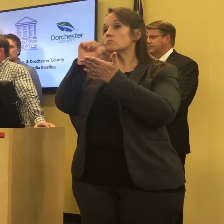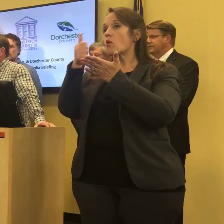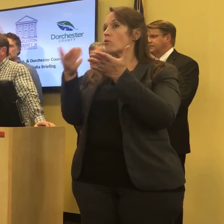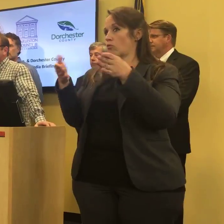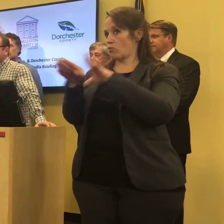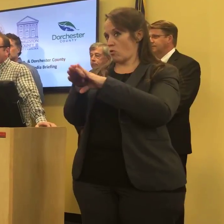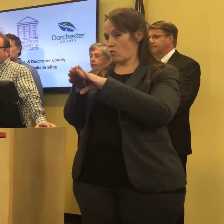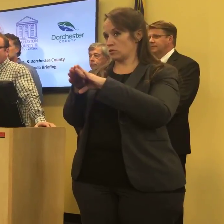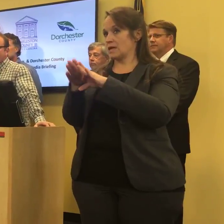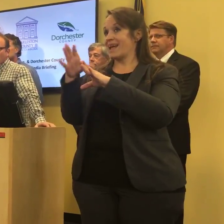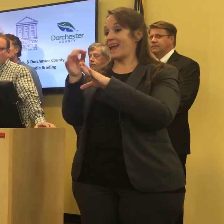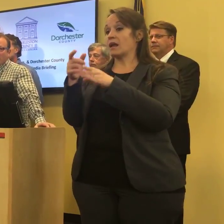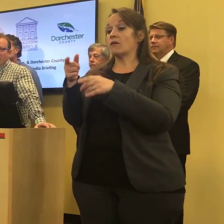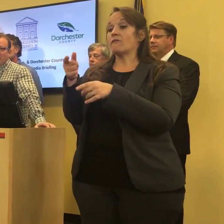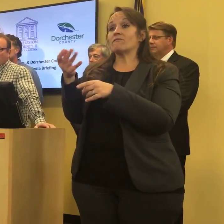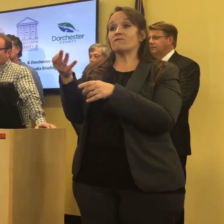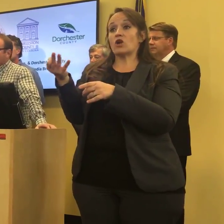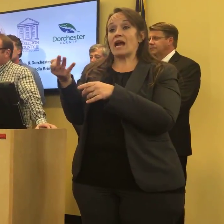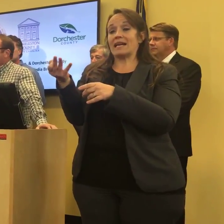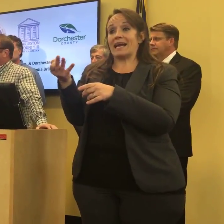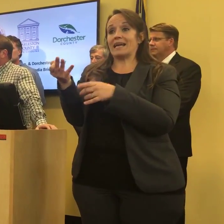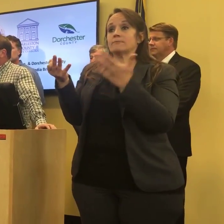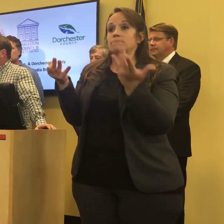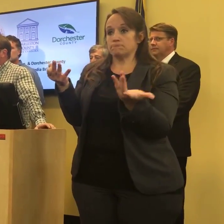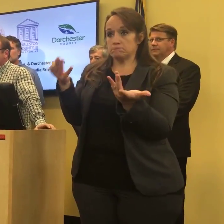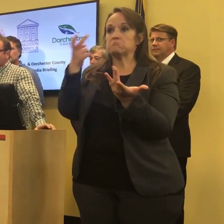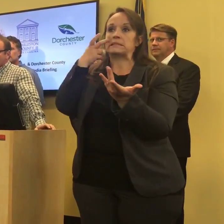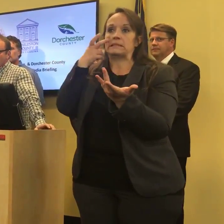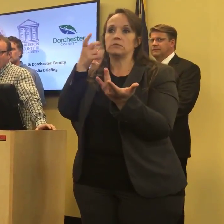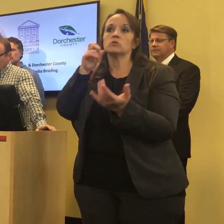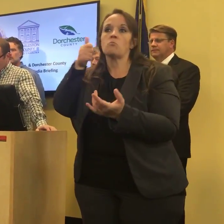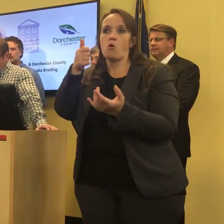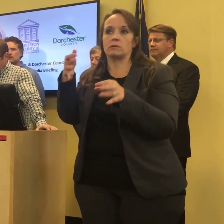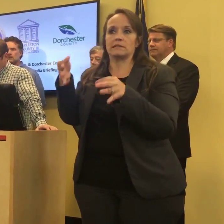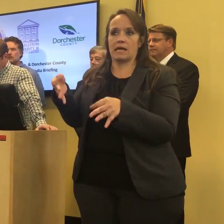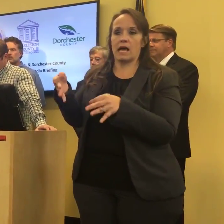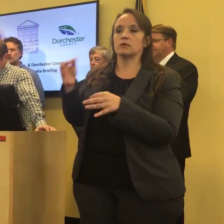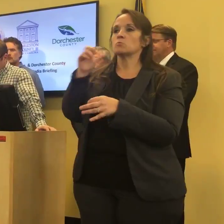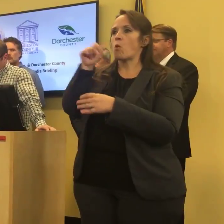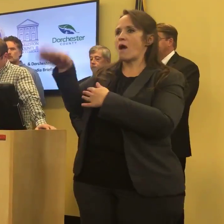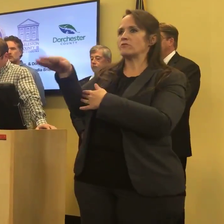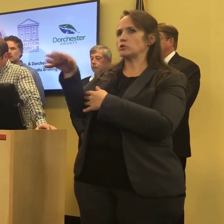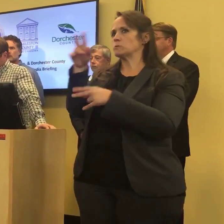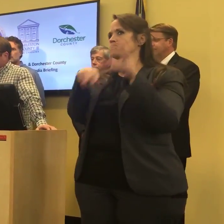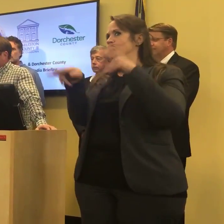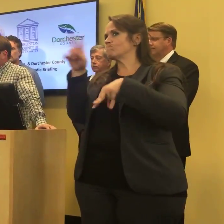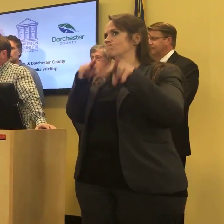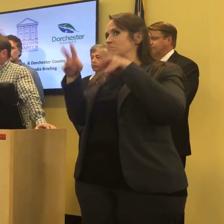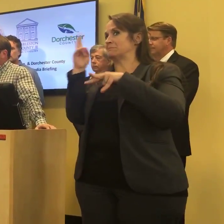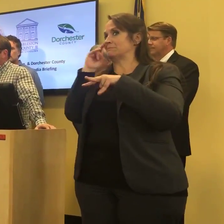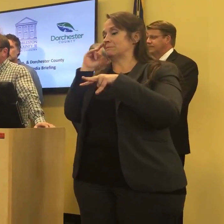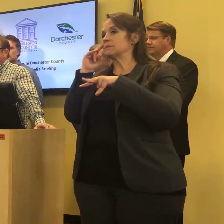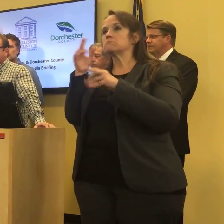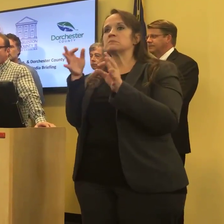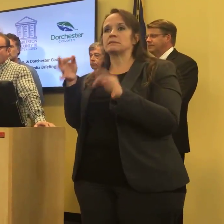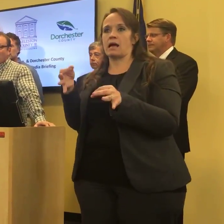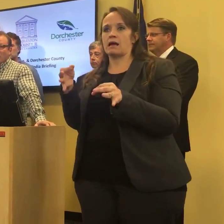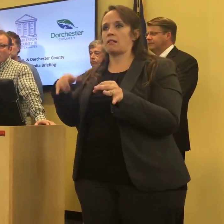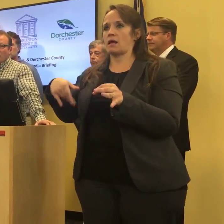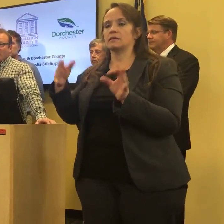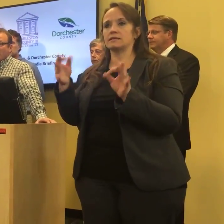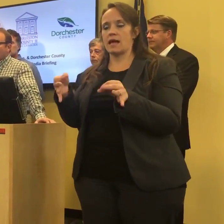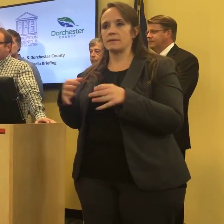for schools on Friday will be made tomorrow, Thursday afternoon at some point. The convenience sites in Dorchester County